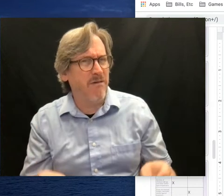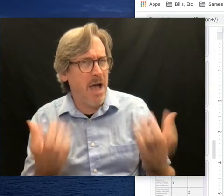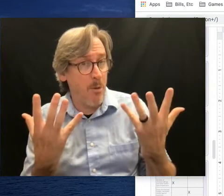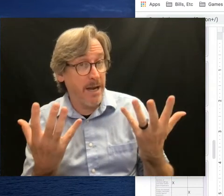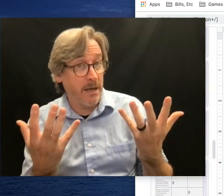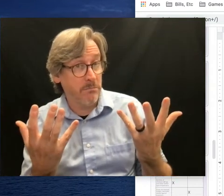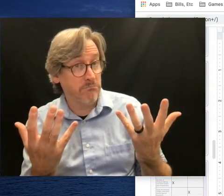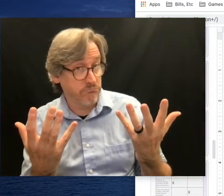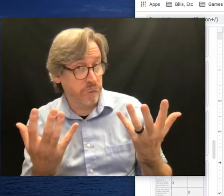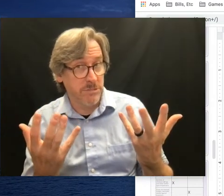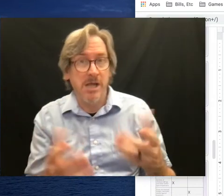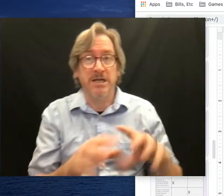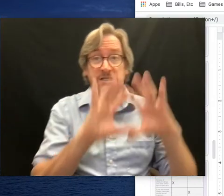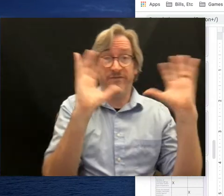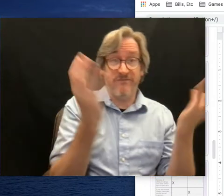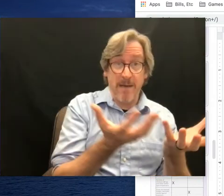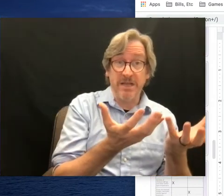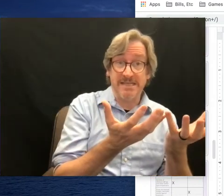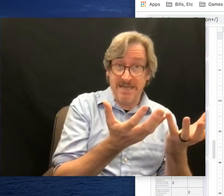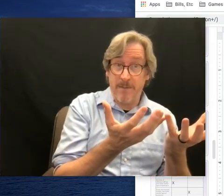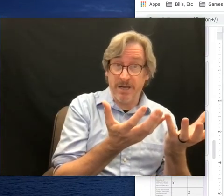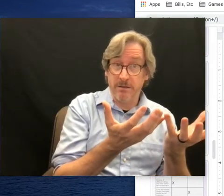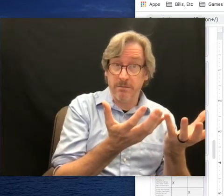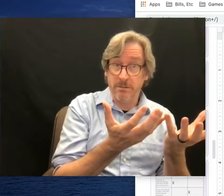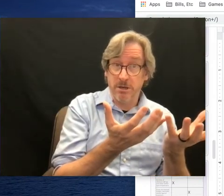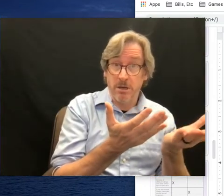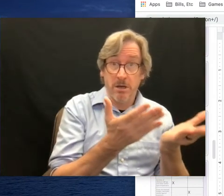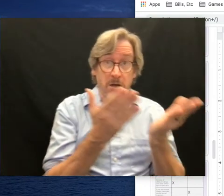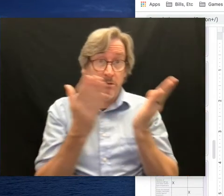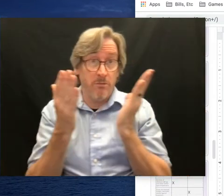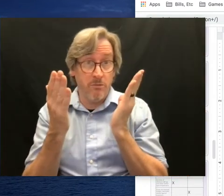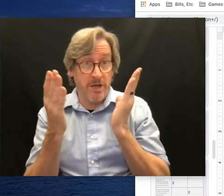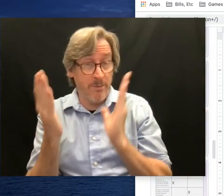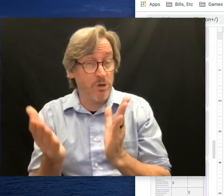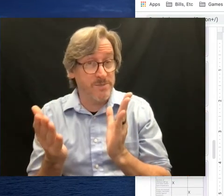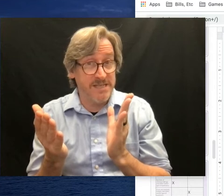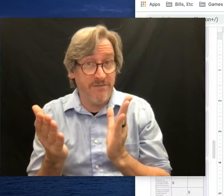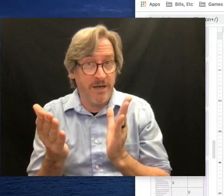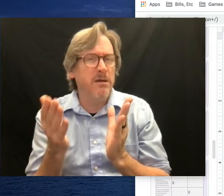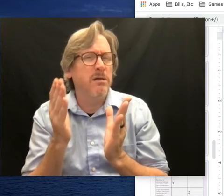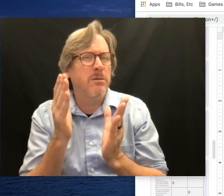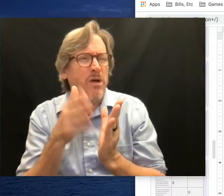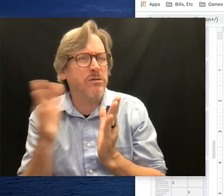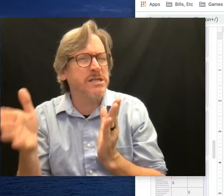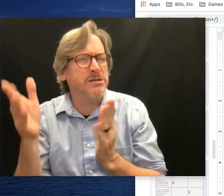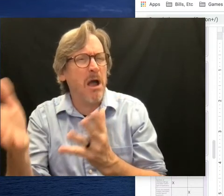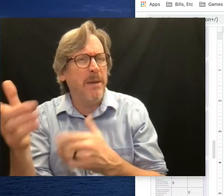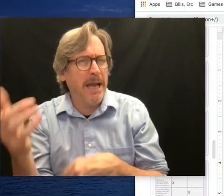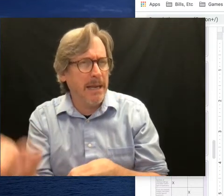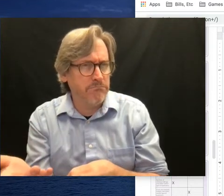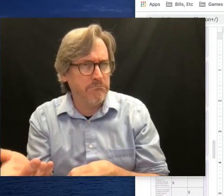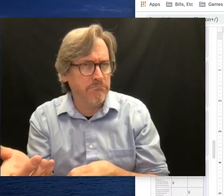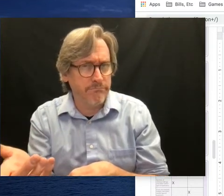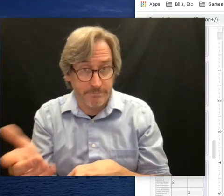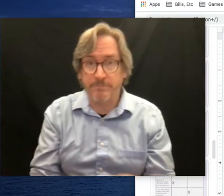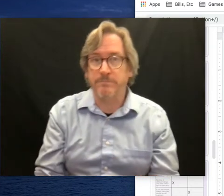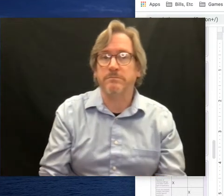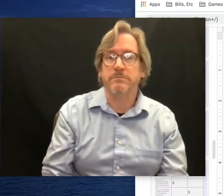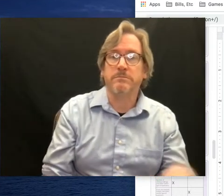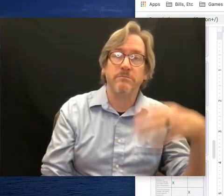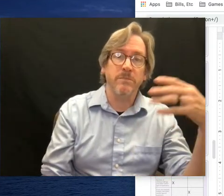have how many? Because family is the topic. Getting more specific, brother, sister, how many?